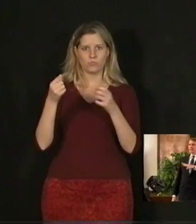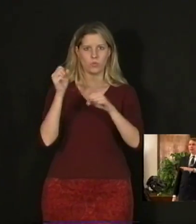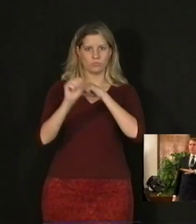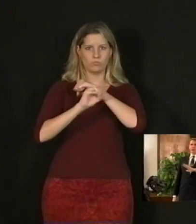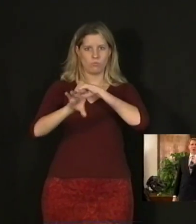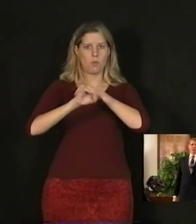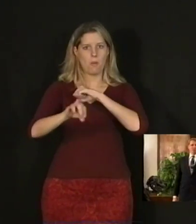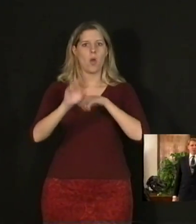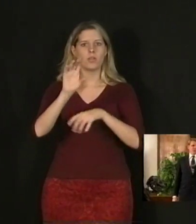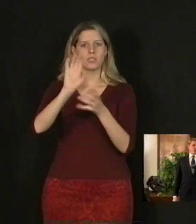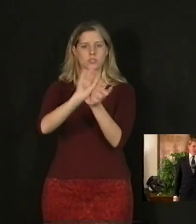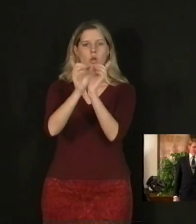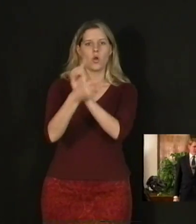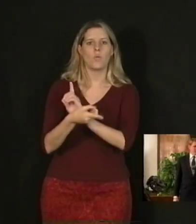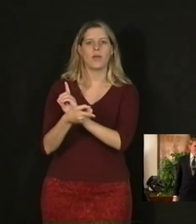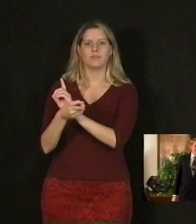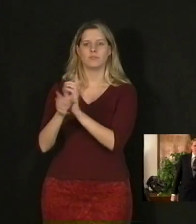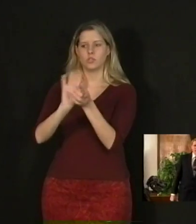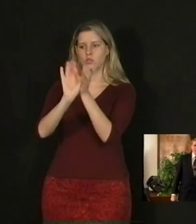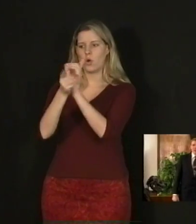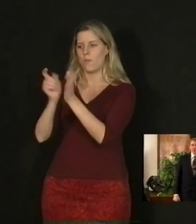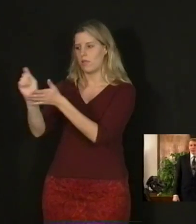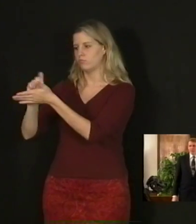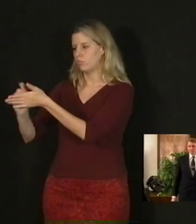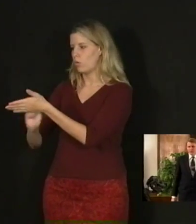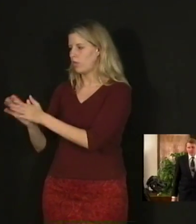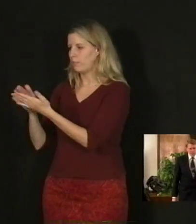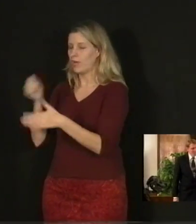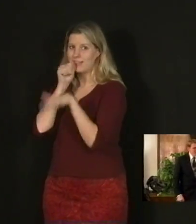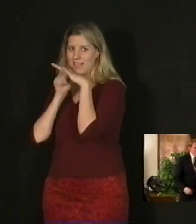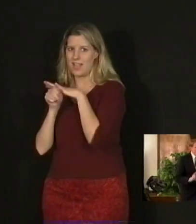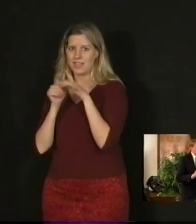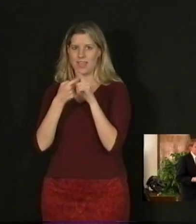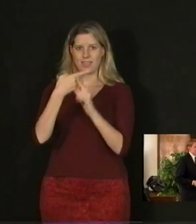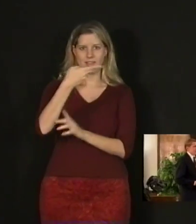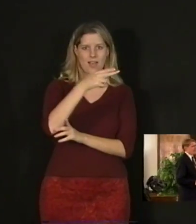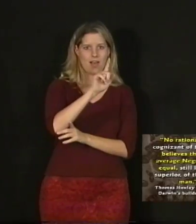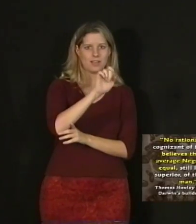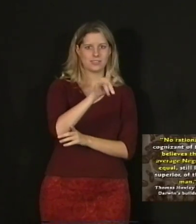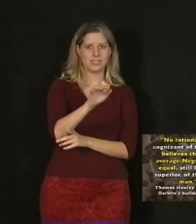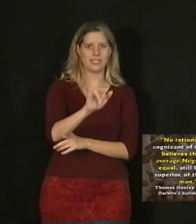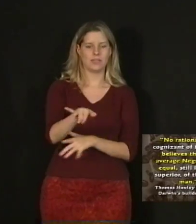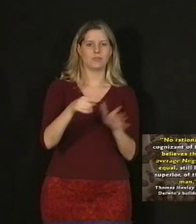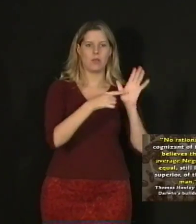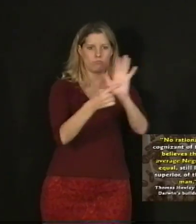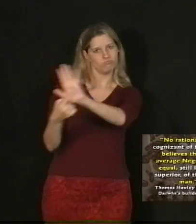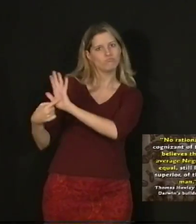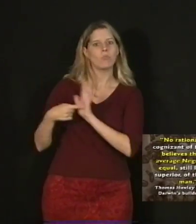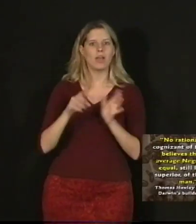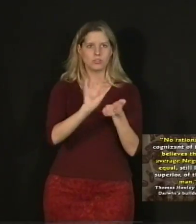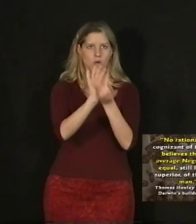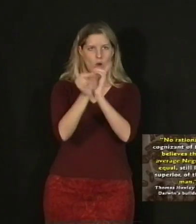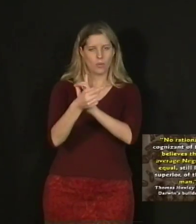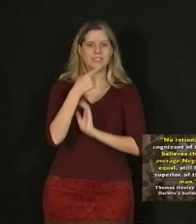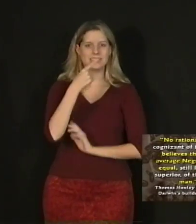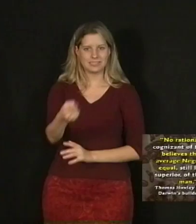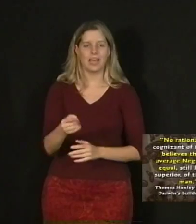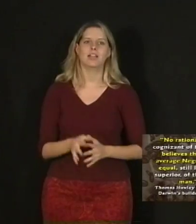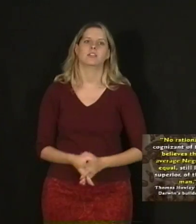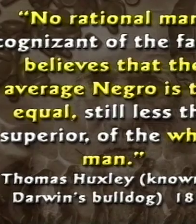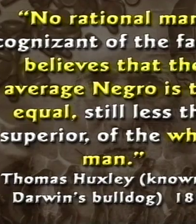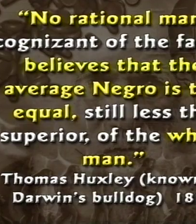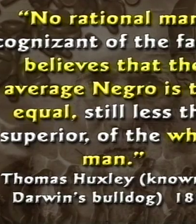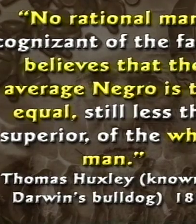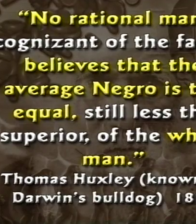went and hid. Huxley went out and really preached Darwin and made people accept what he said. Huxley said, "No rational man, cognizant of the facts, believes